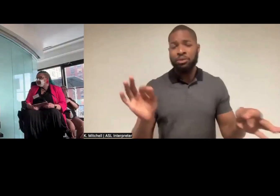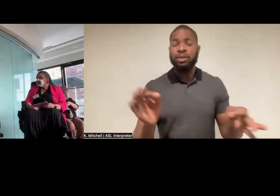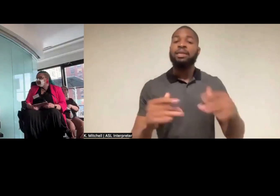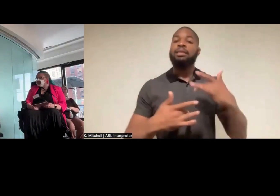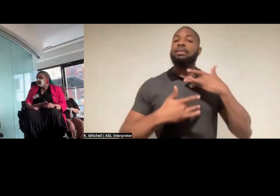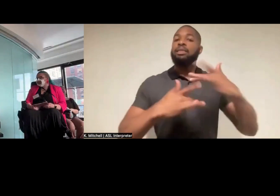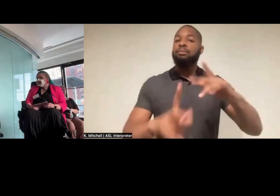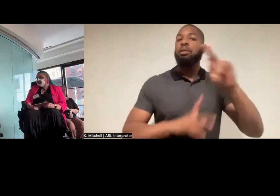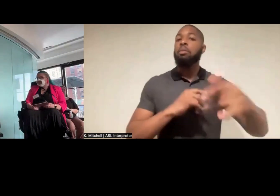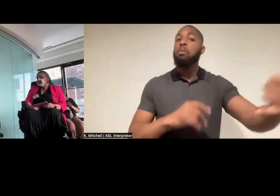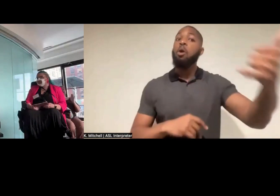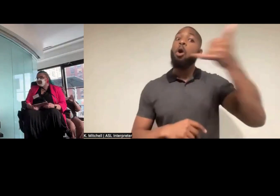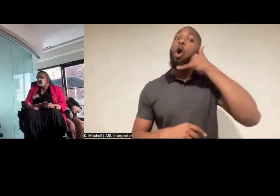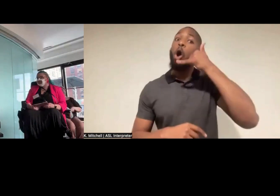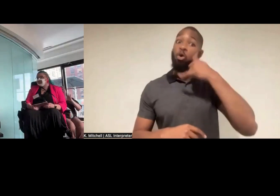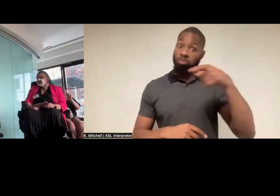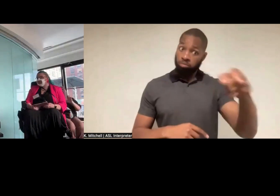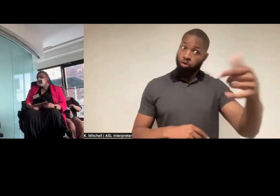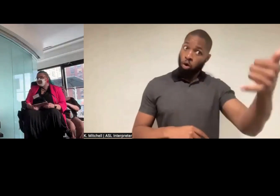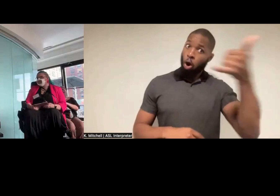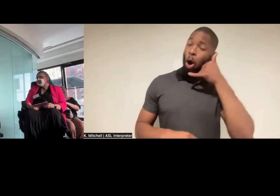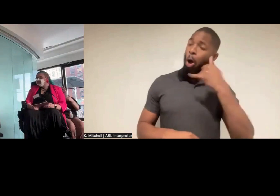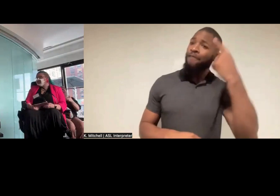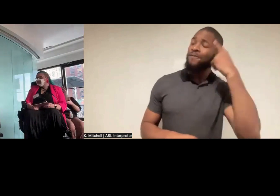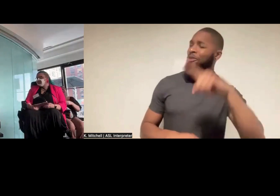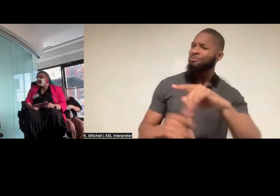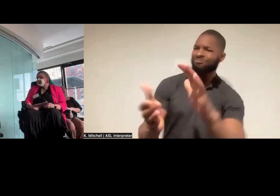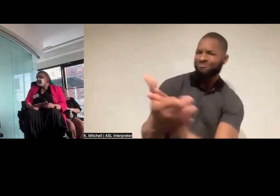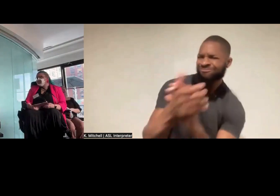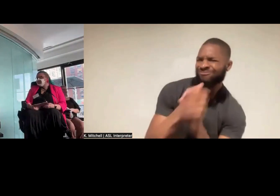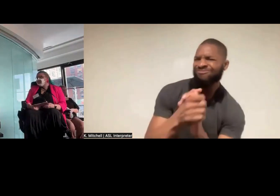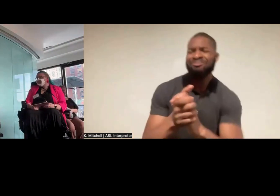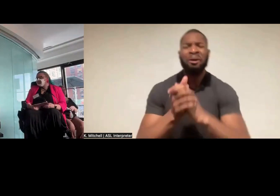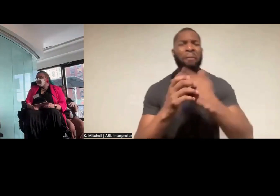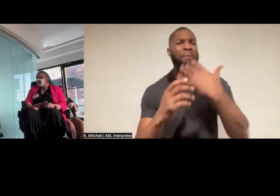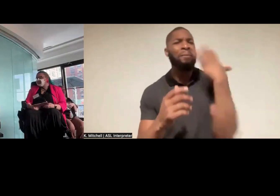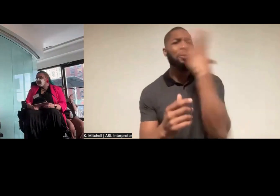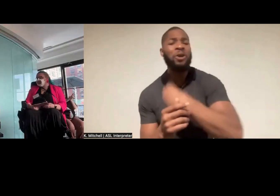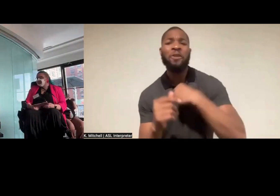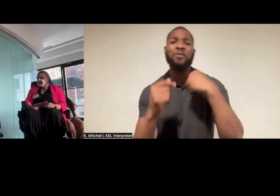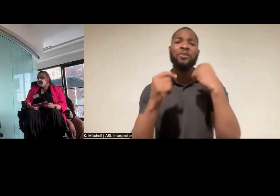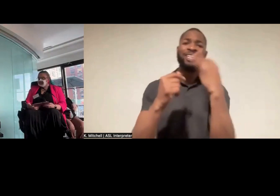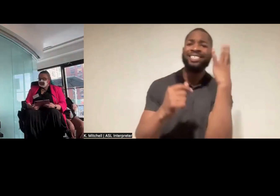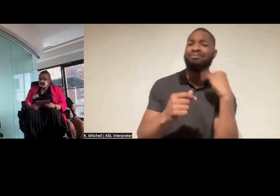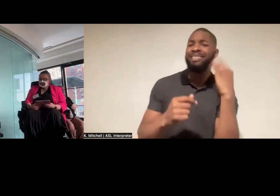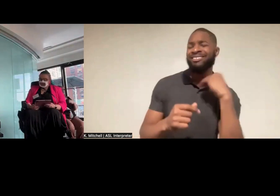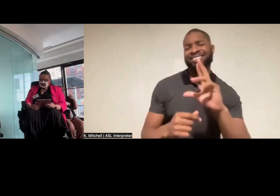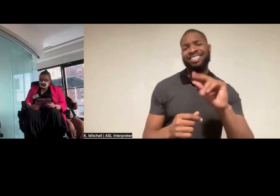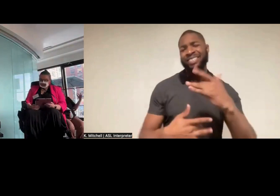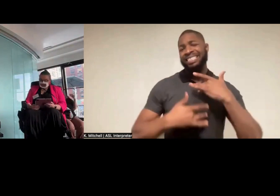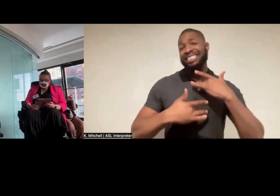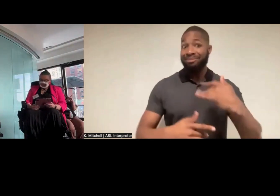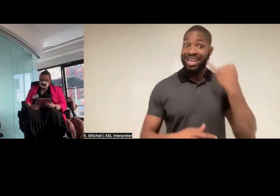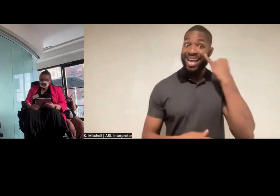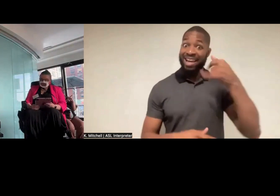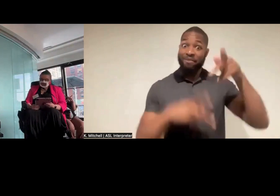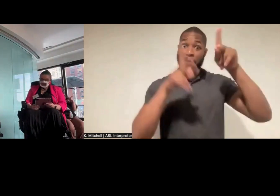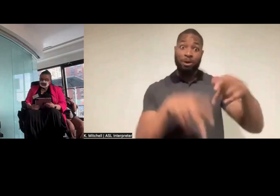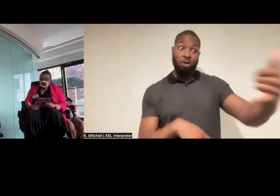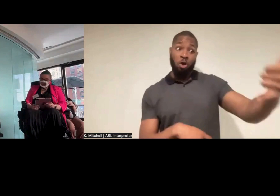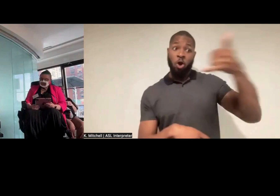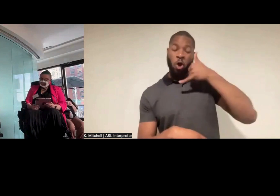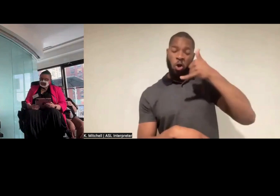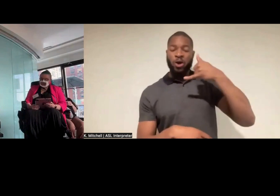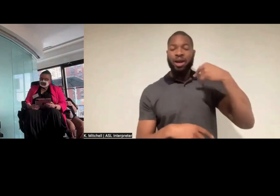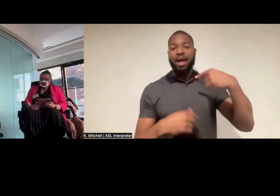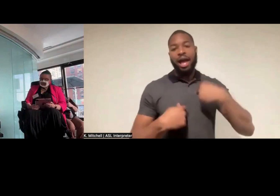me how wonderful their employment experience is. They're usually calling me because an issue has occurred. And so what I do